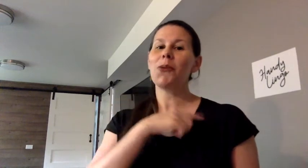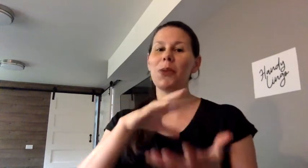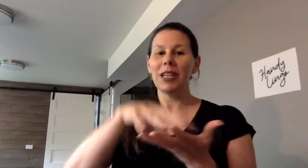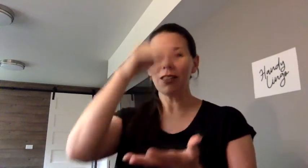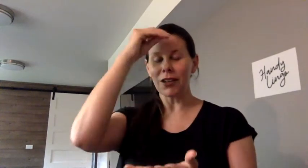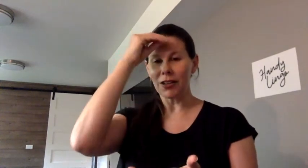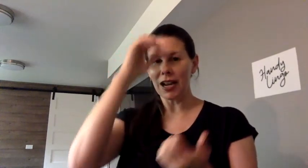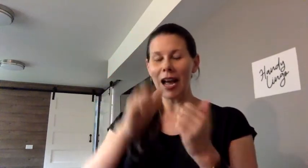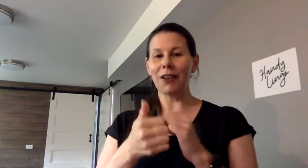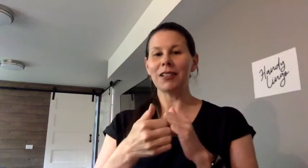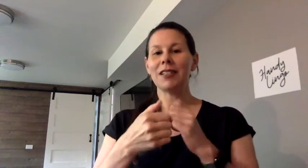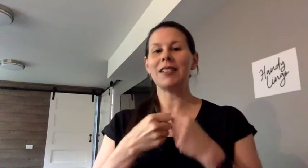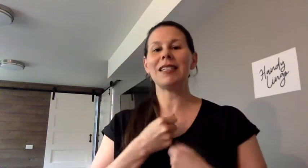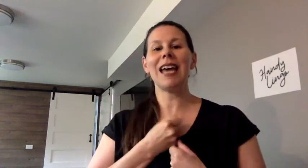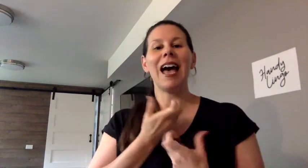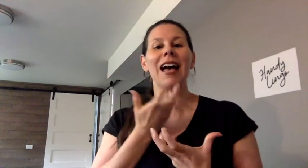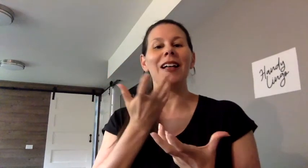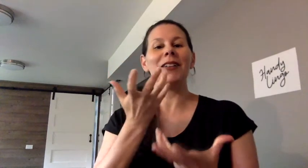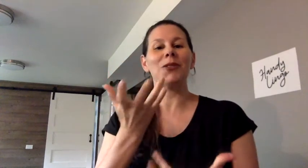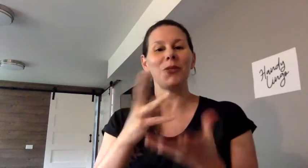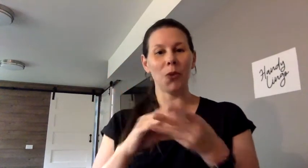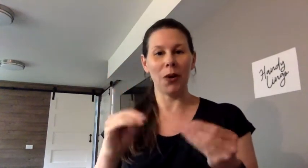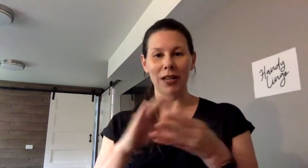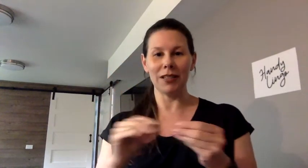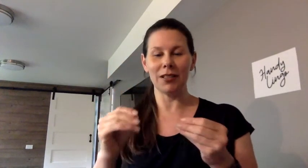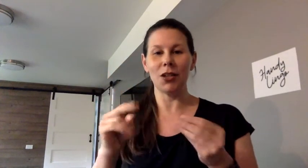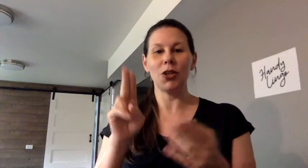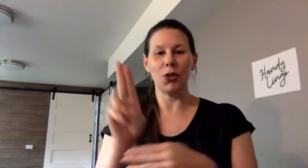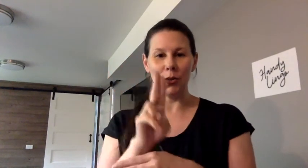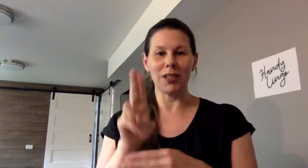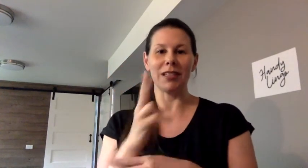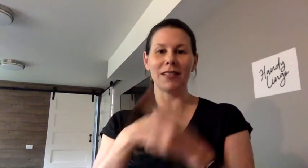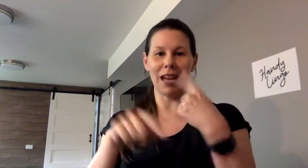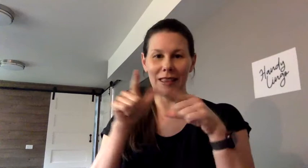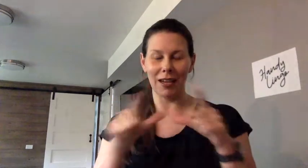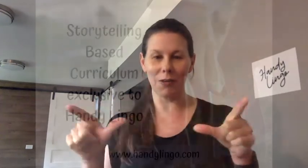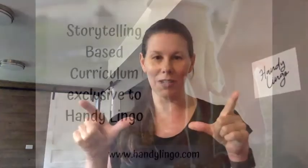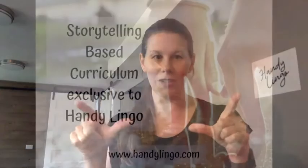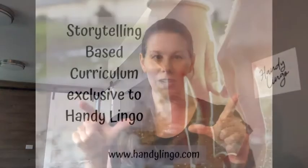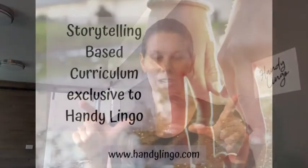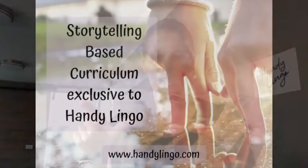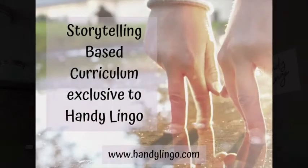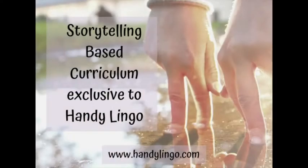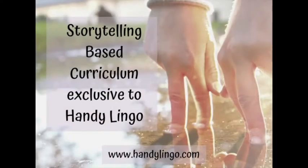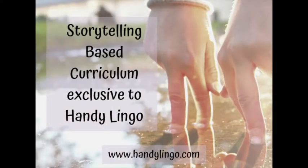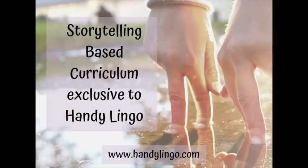We learn how to tell stories using sign language.